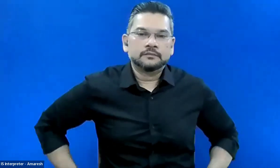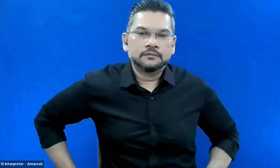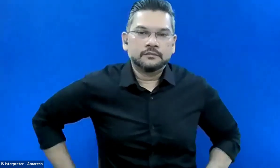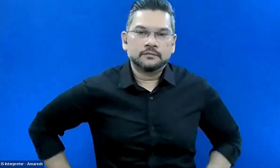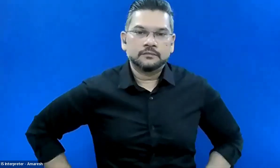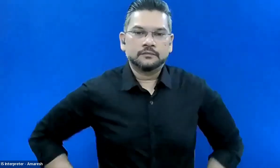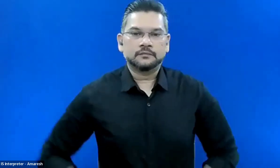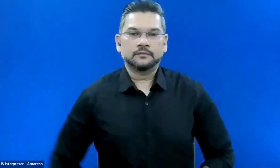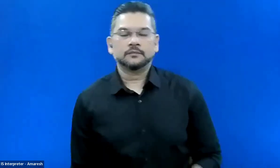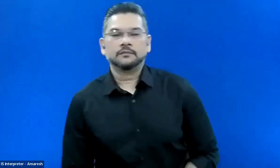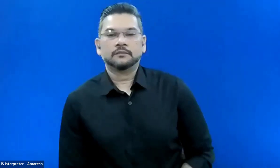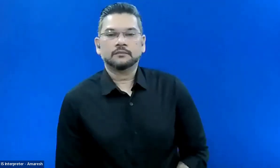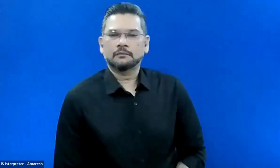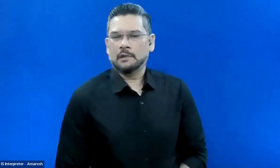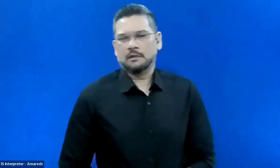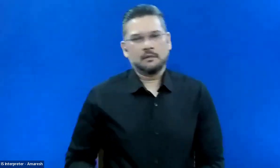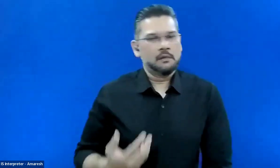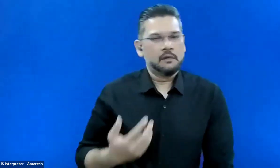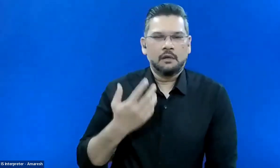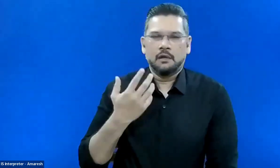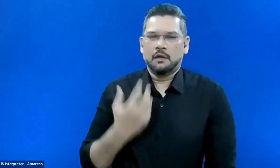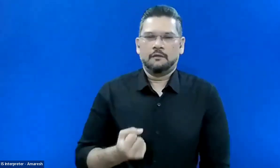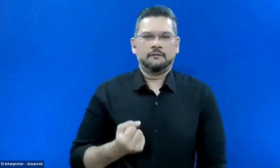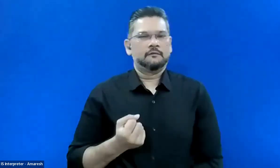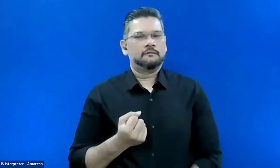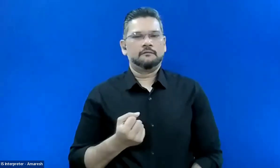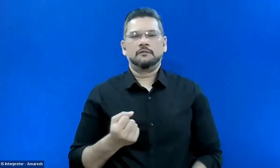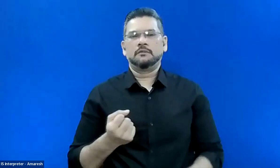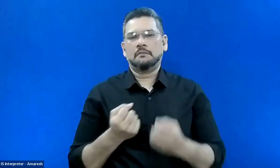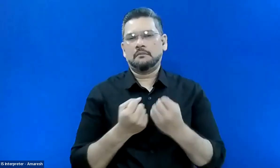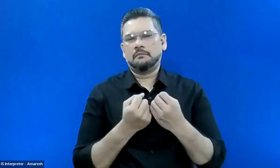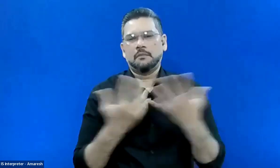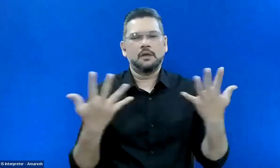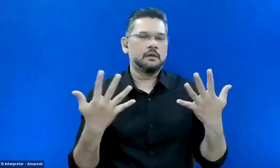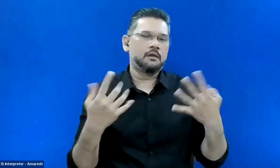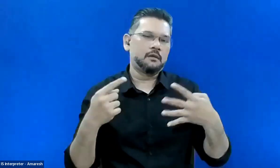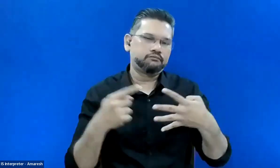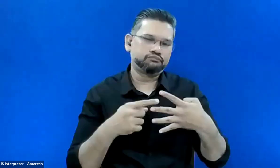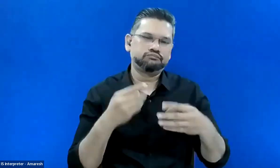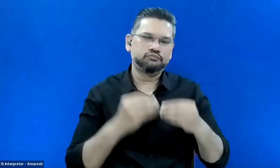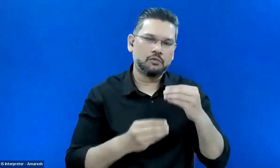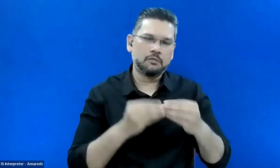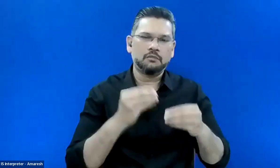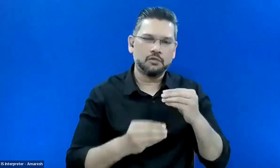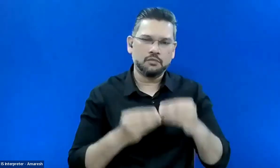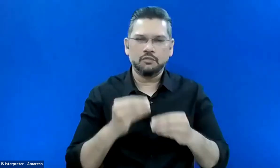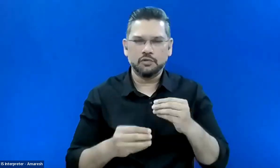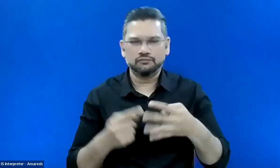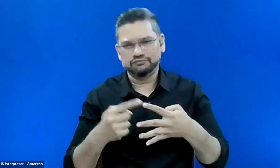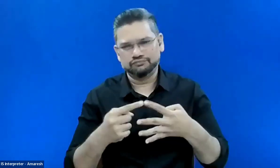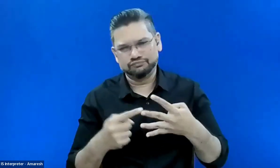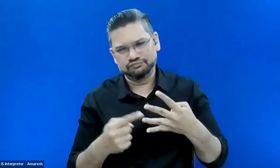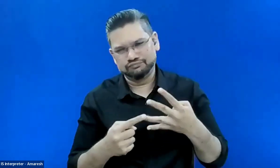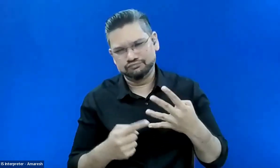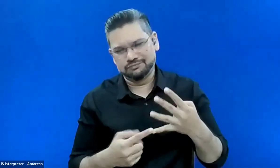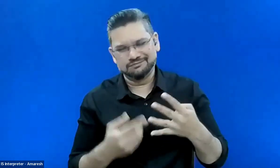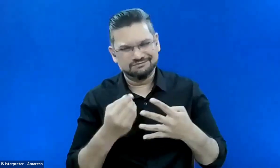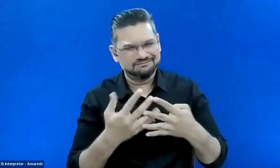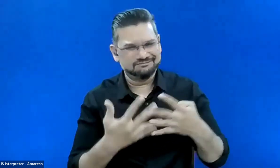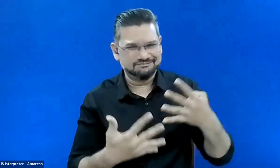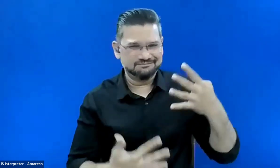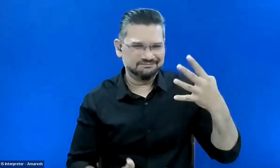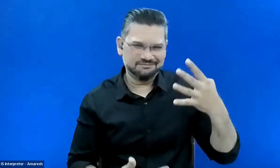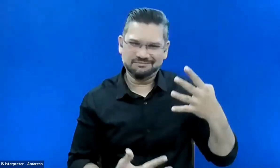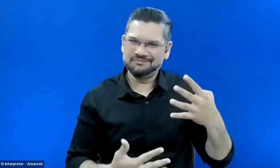there are so many issues that come with institutionalization of young persons with psychosocial